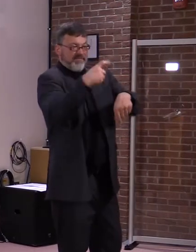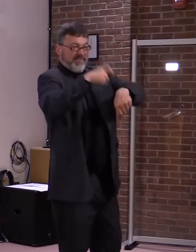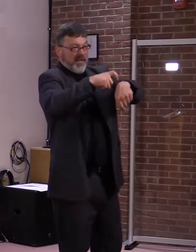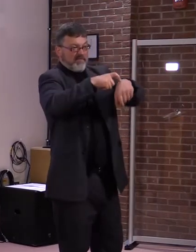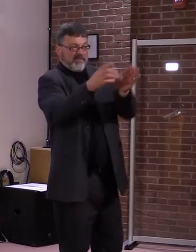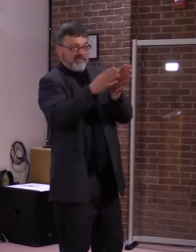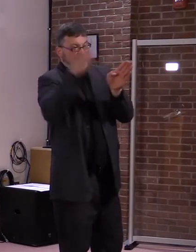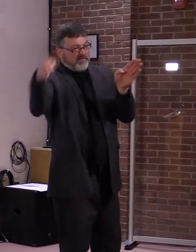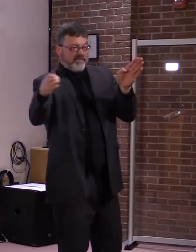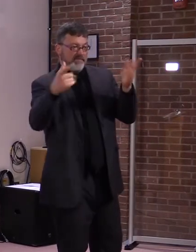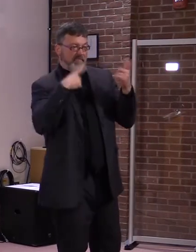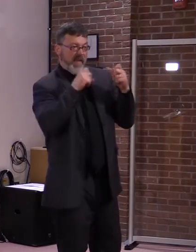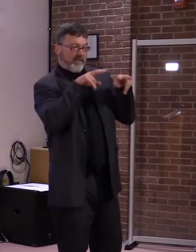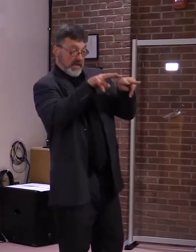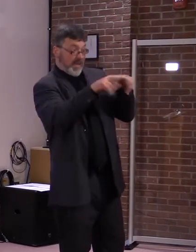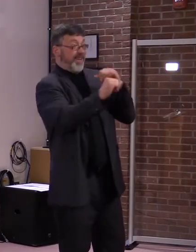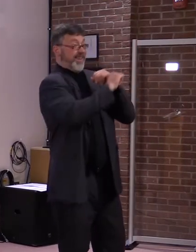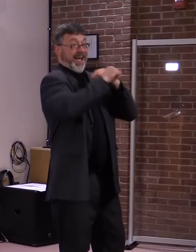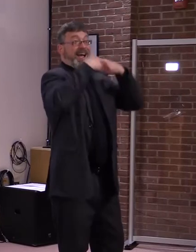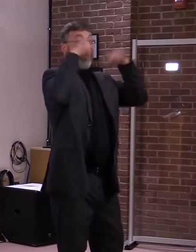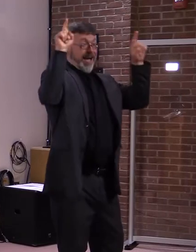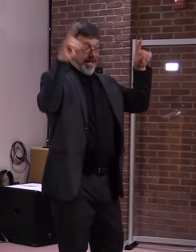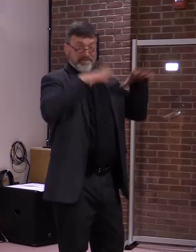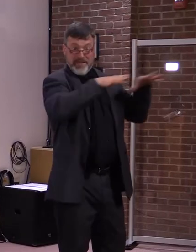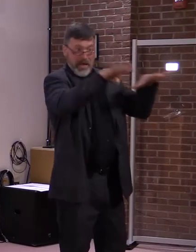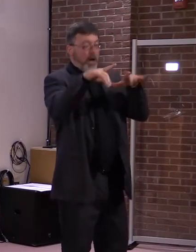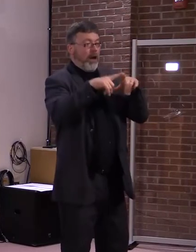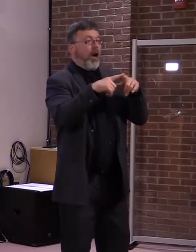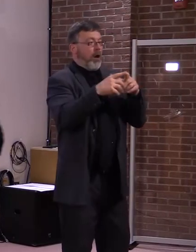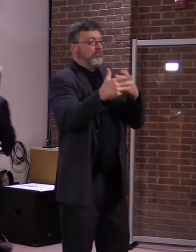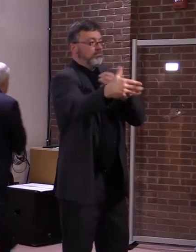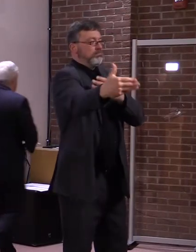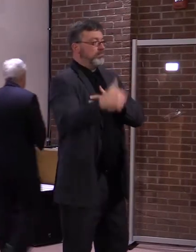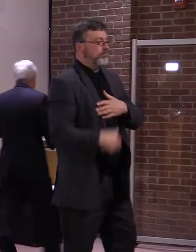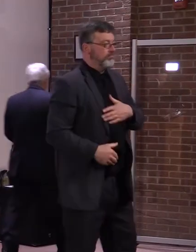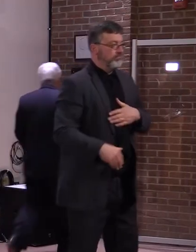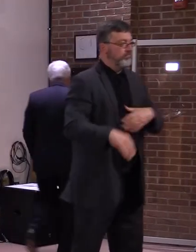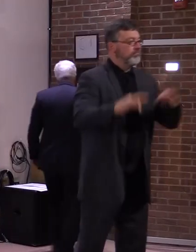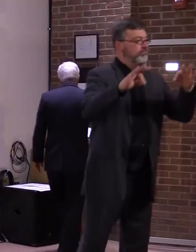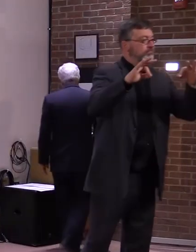Okay, thanks. That's all I've got. I hope everyone has a great weekend. Thank you, Tom.